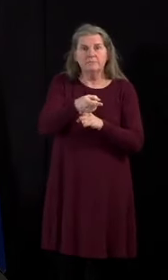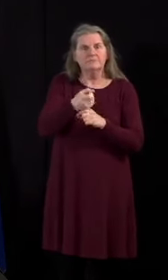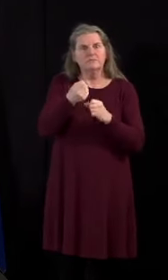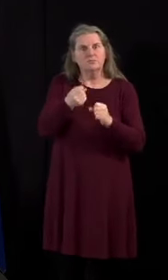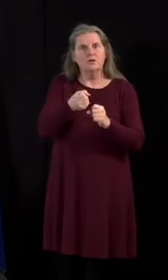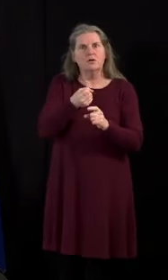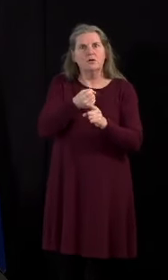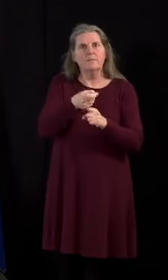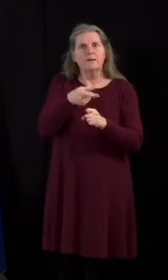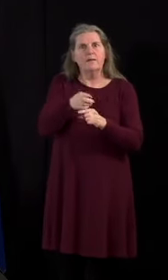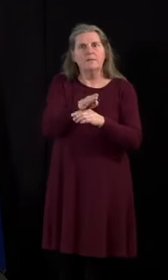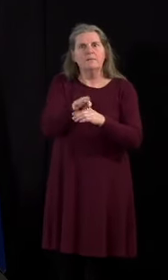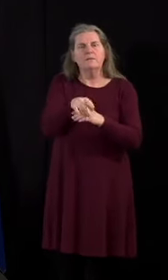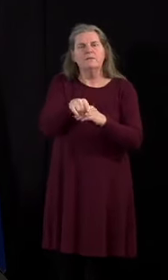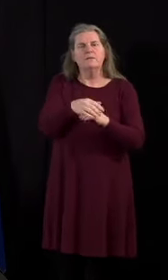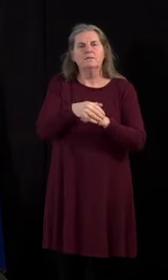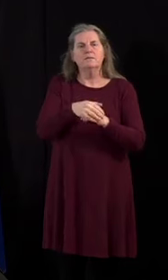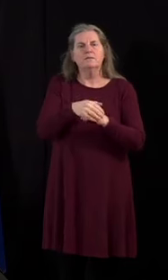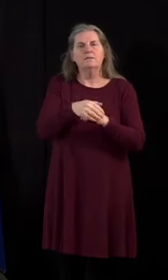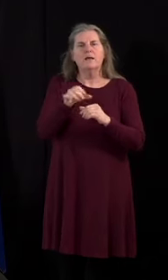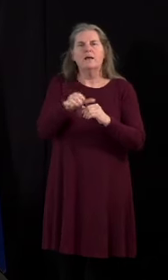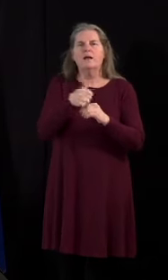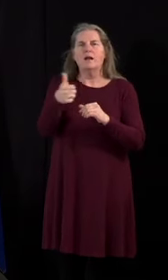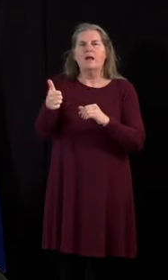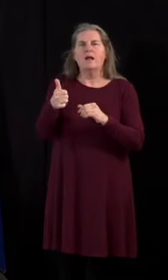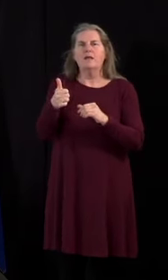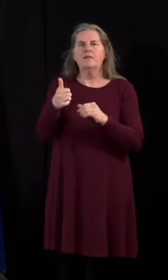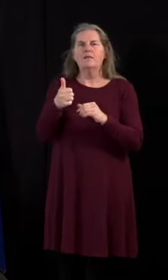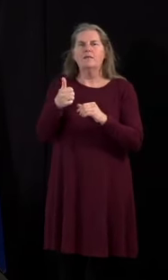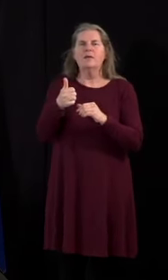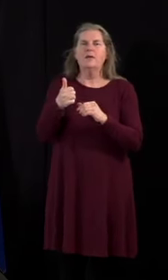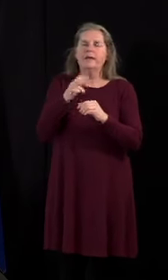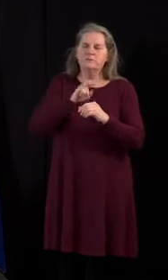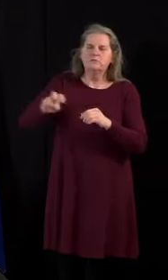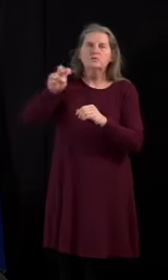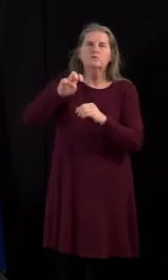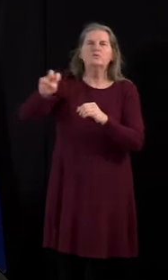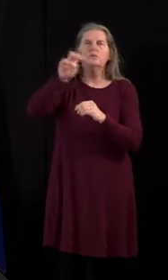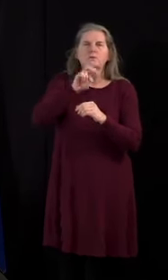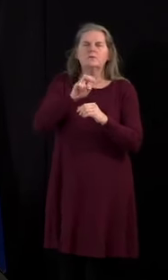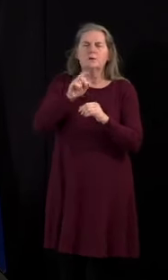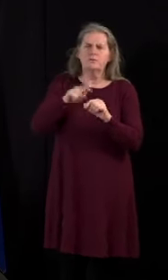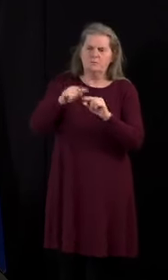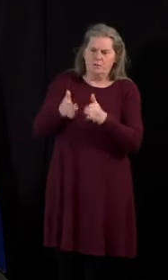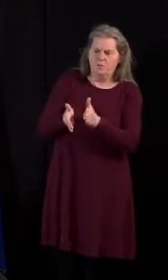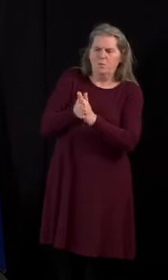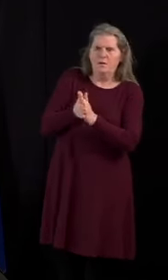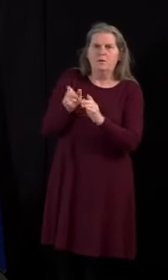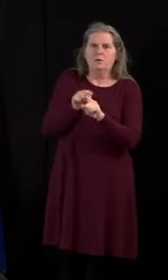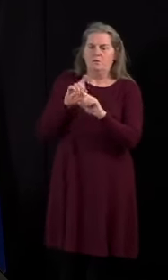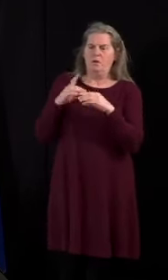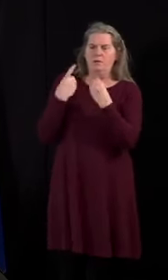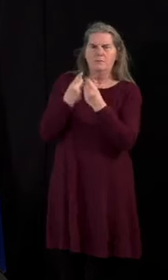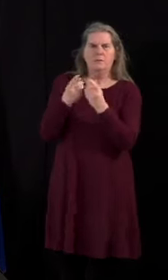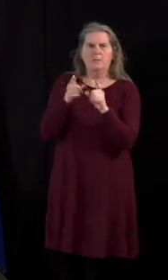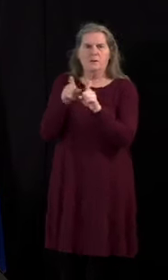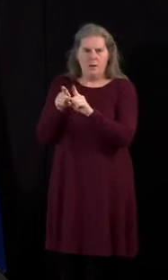of our business sector, and those in the hospitality sector, I've requested that our